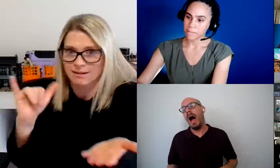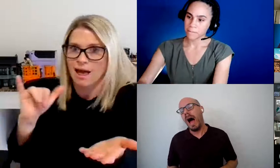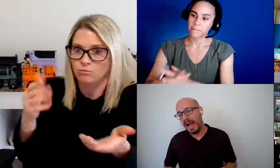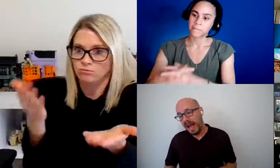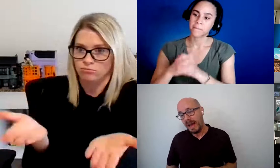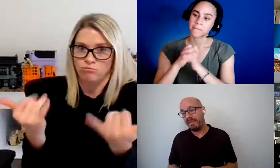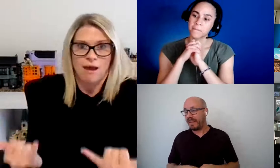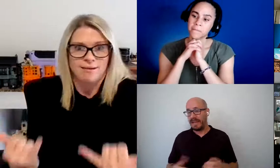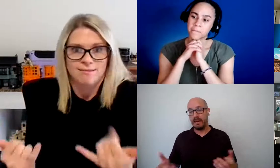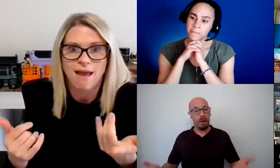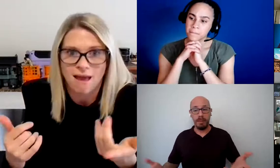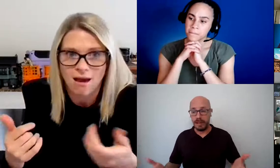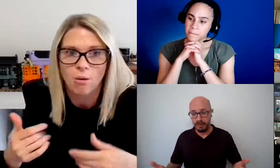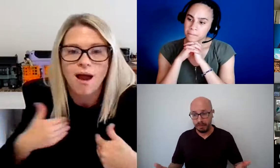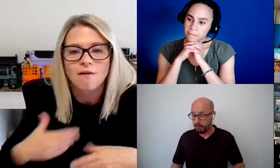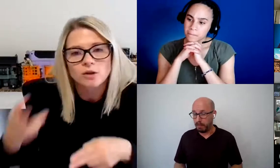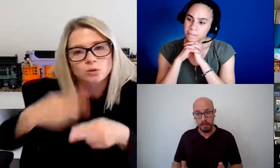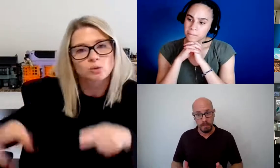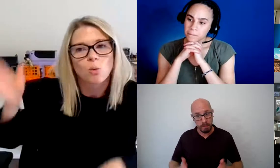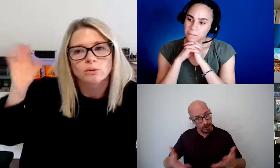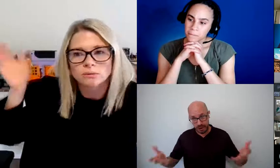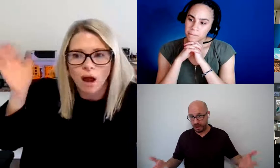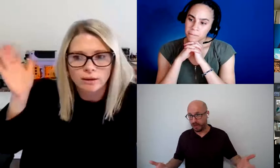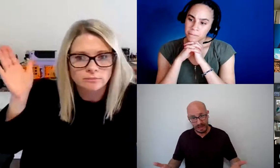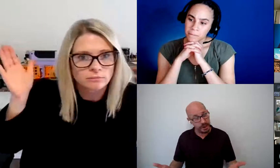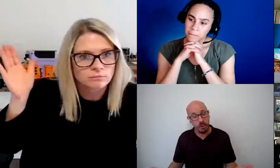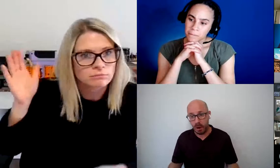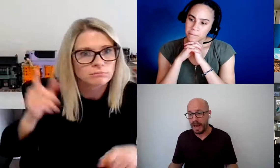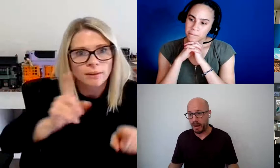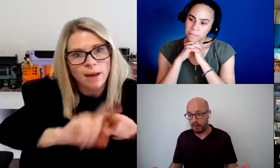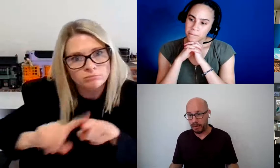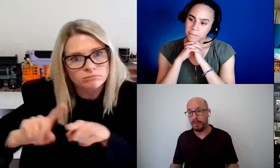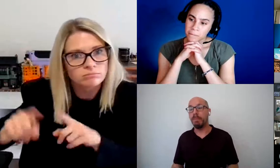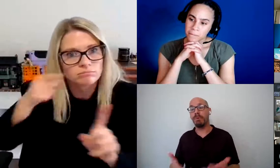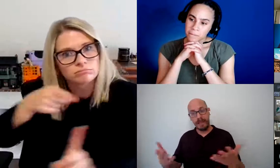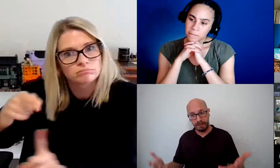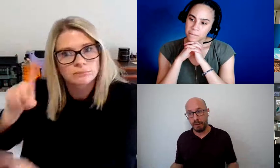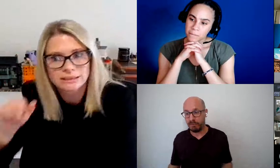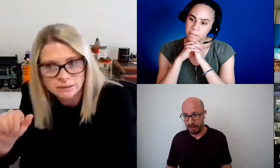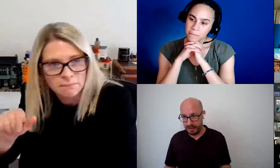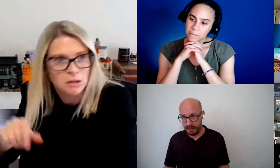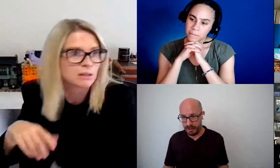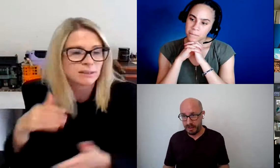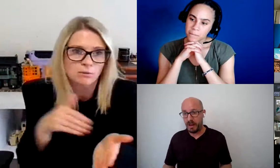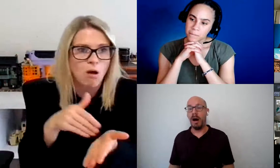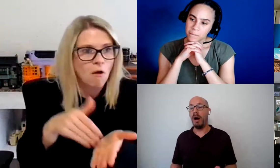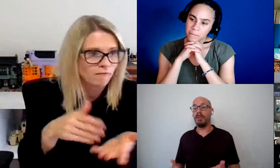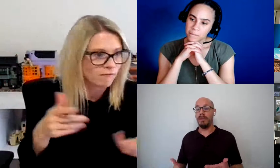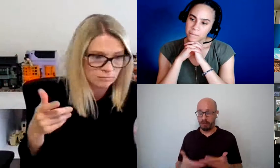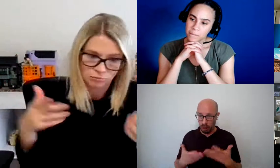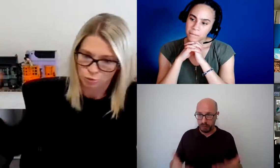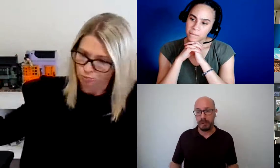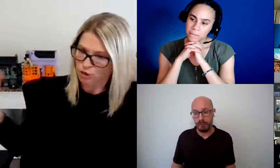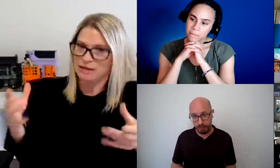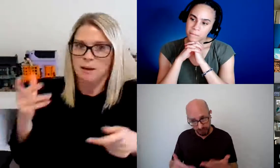I have seen companies much like you are now bringing folks in to talk to you